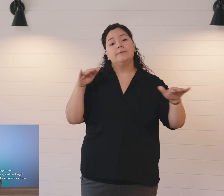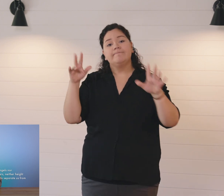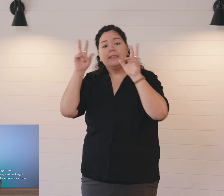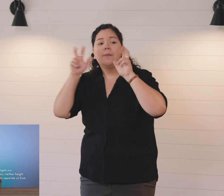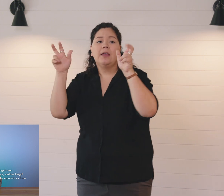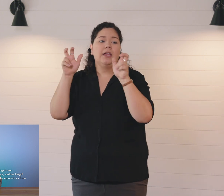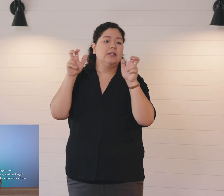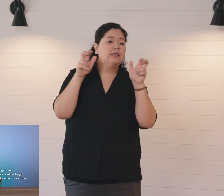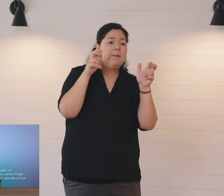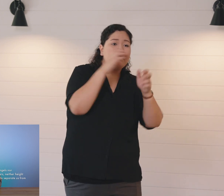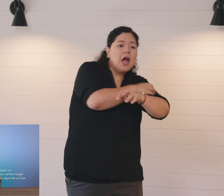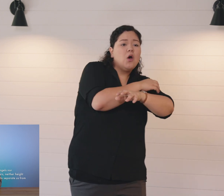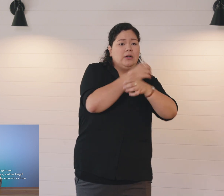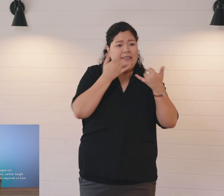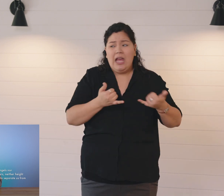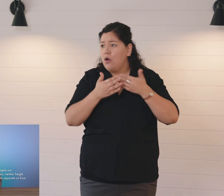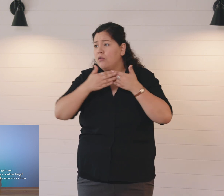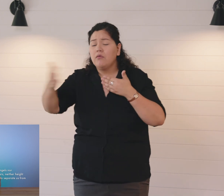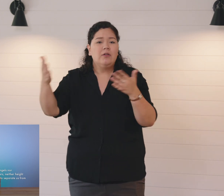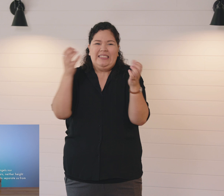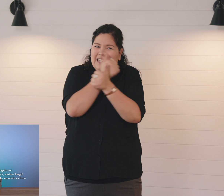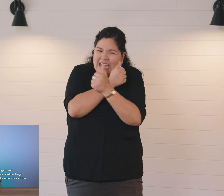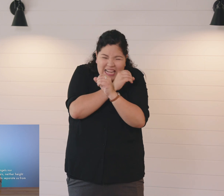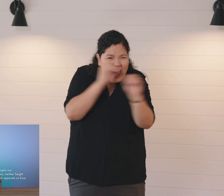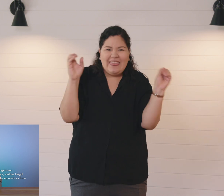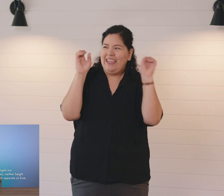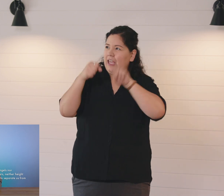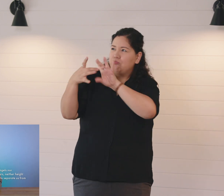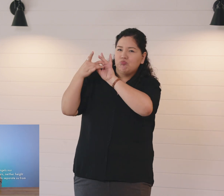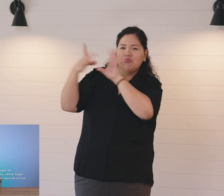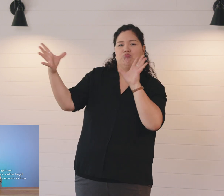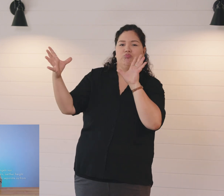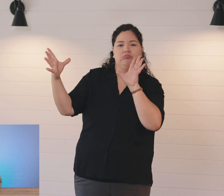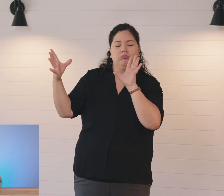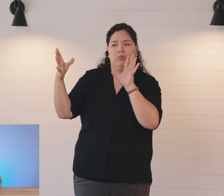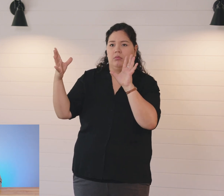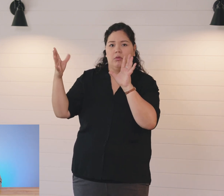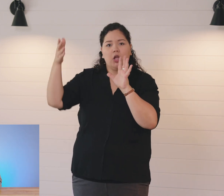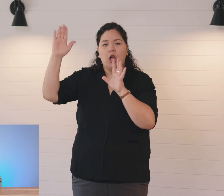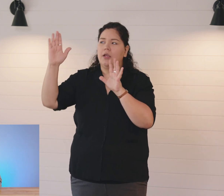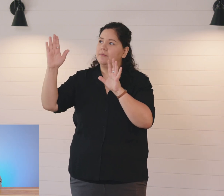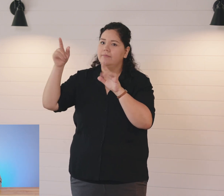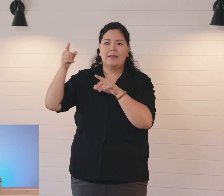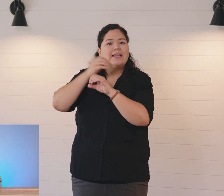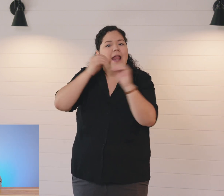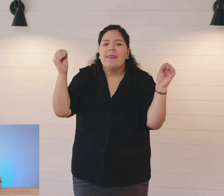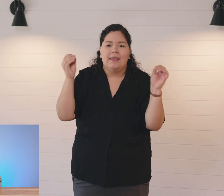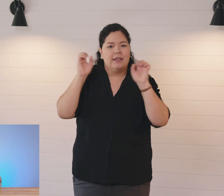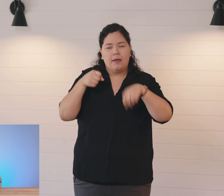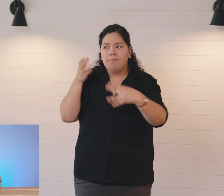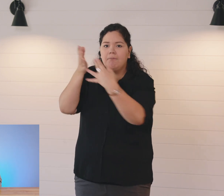neither height nor depth, nor anything else in all creation will be able to separate us from the love of God that is in Christ Jesus our Lord. Nothing in all